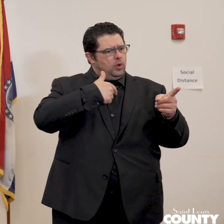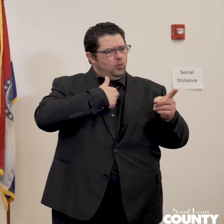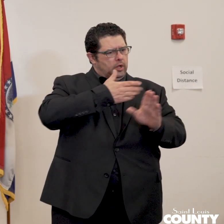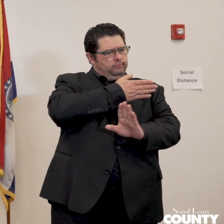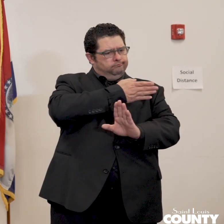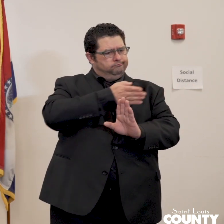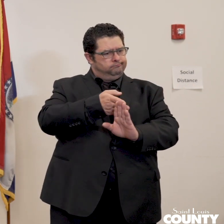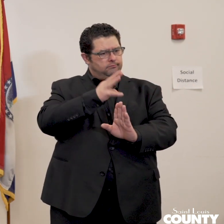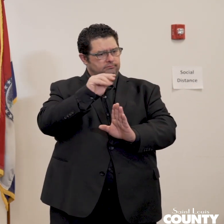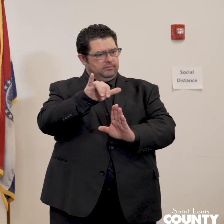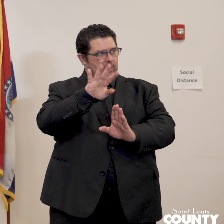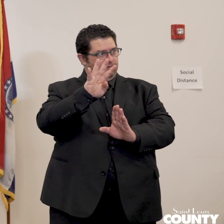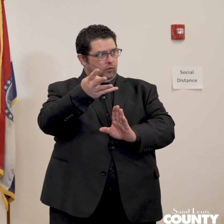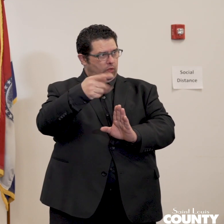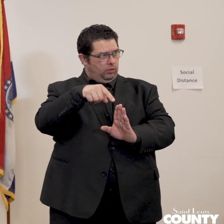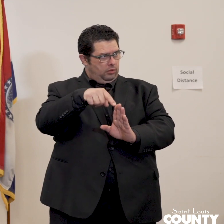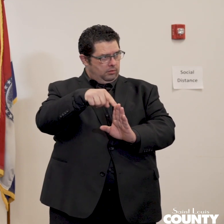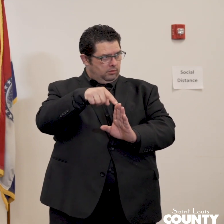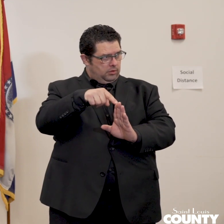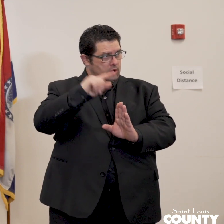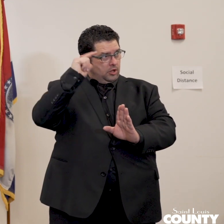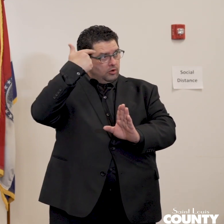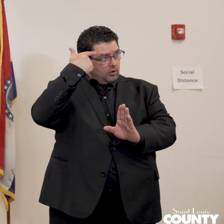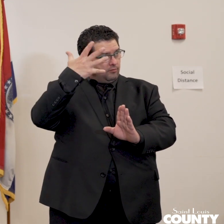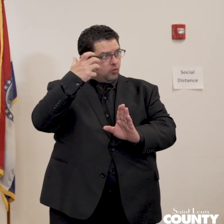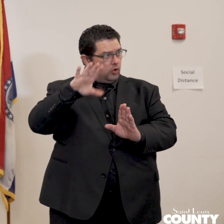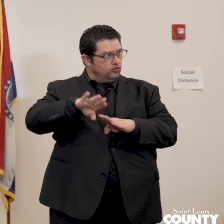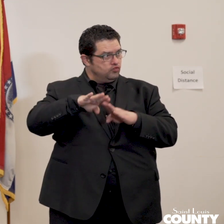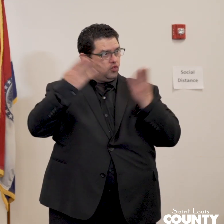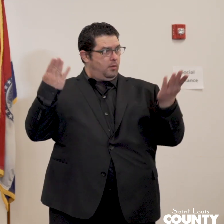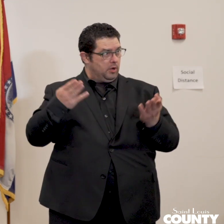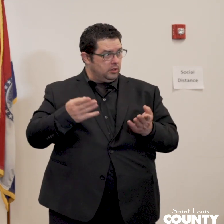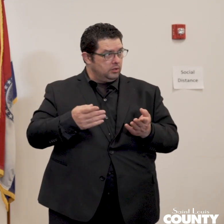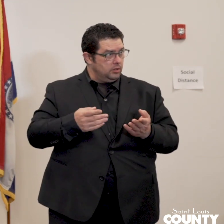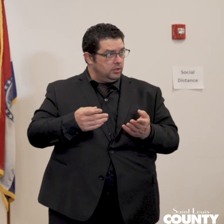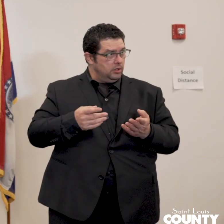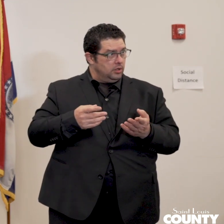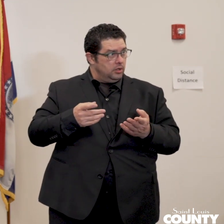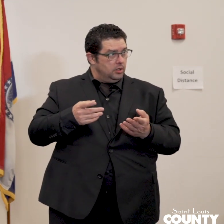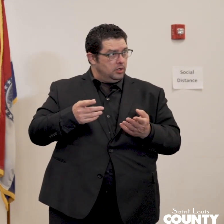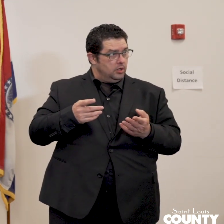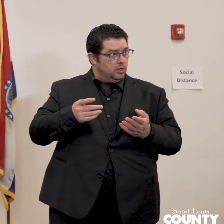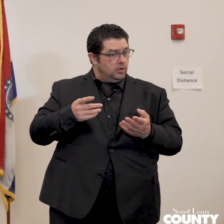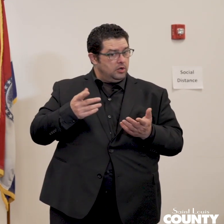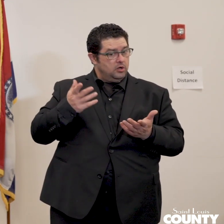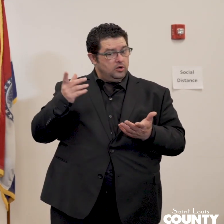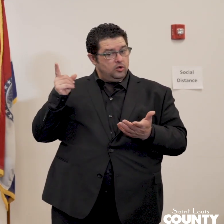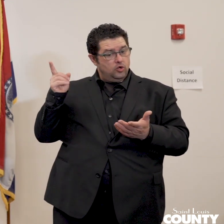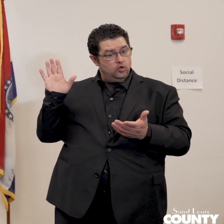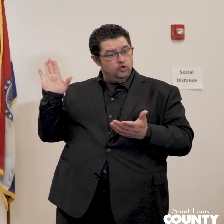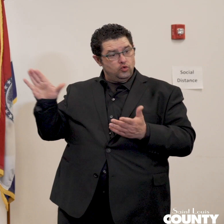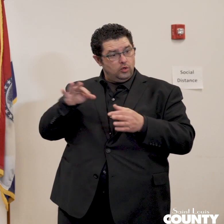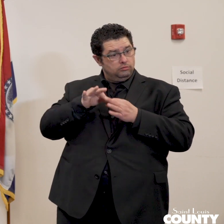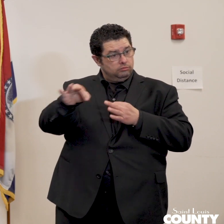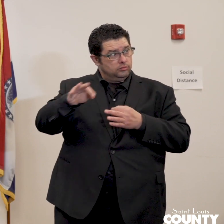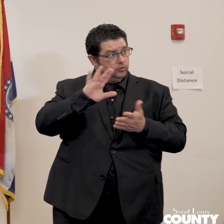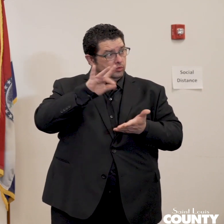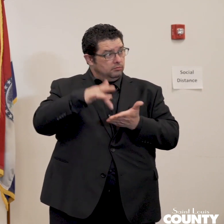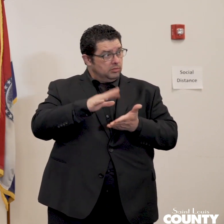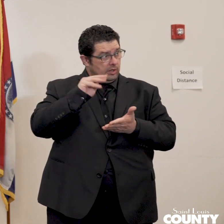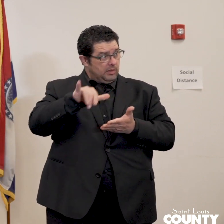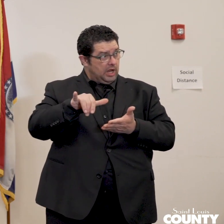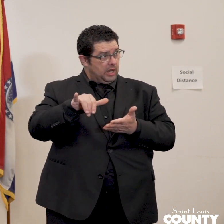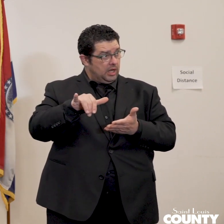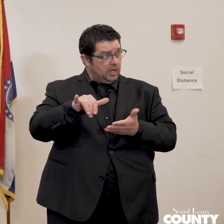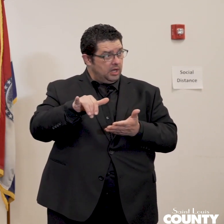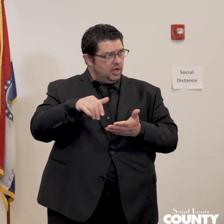and the governor has announced how he wants to start reopening, yours will stay in place until mid-May. When we have that disparity between